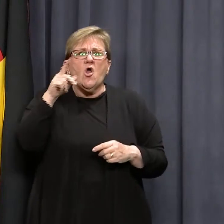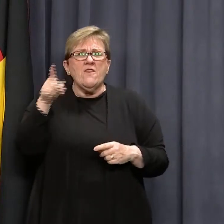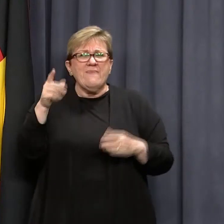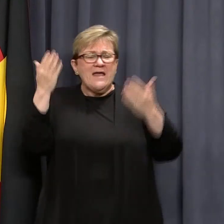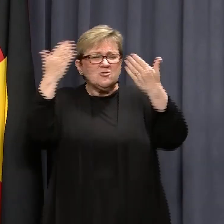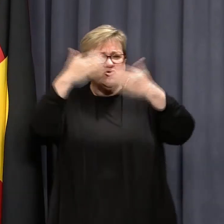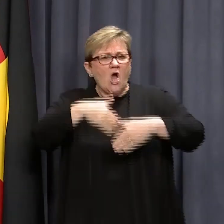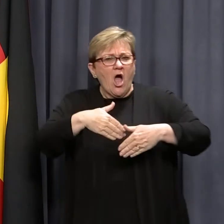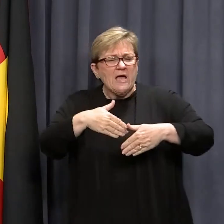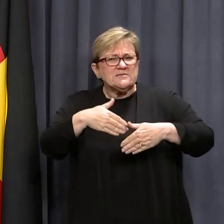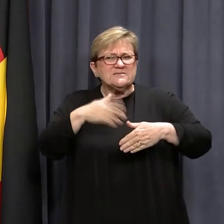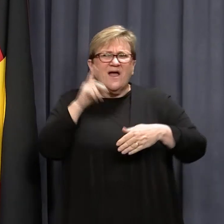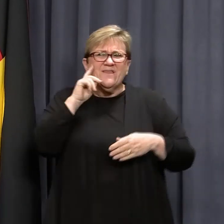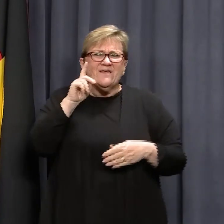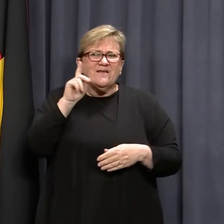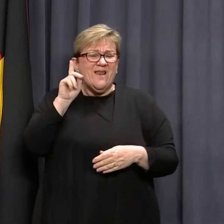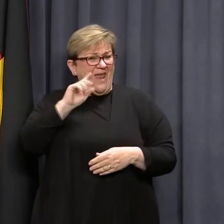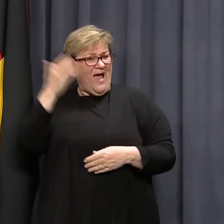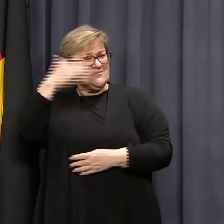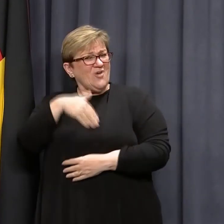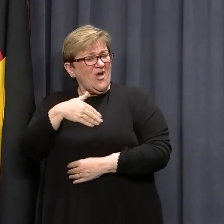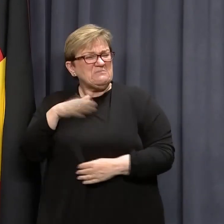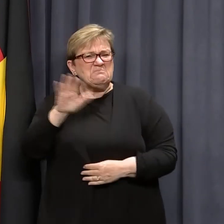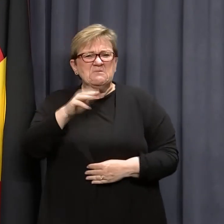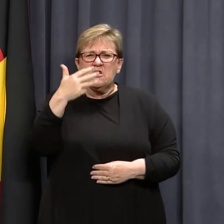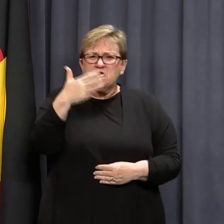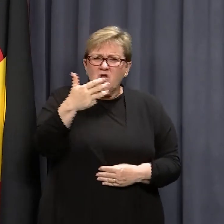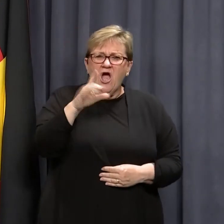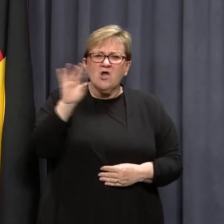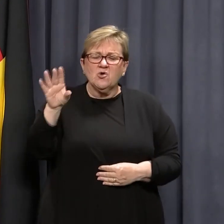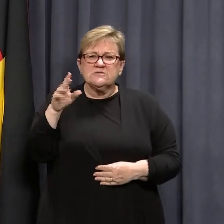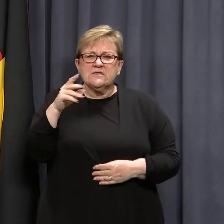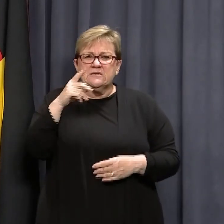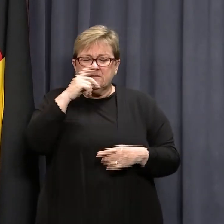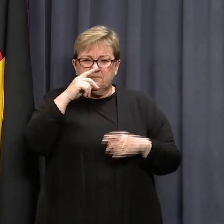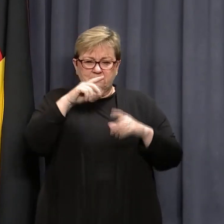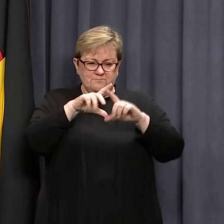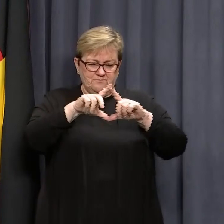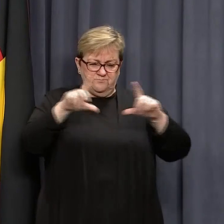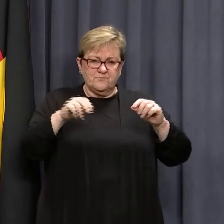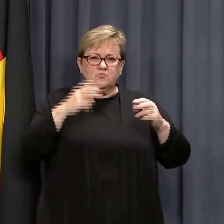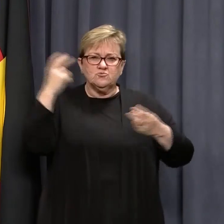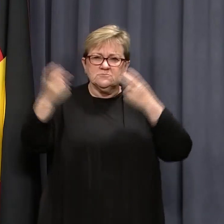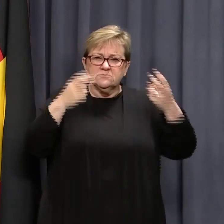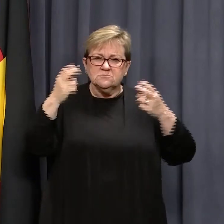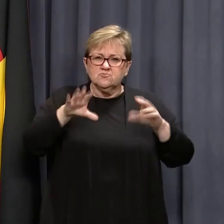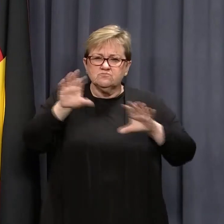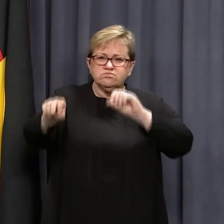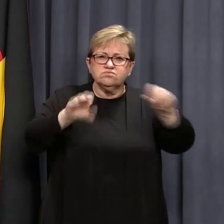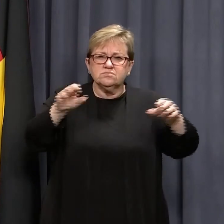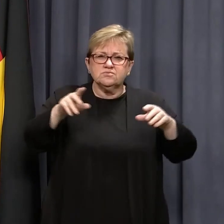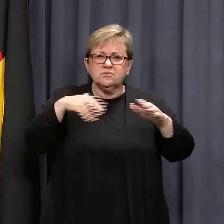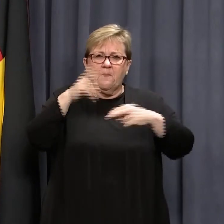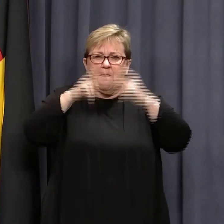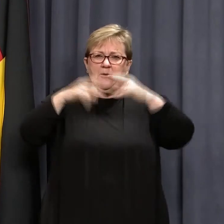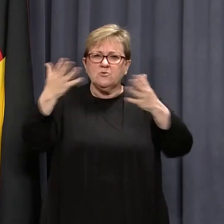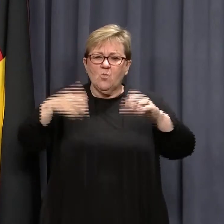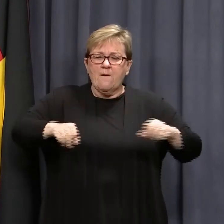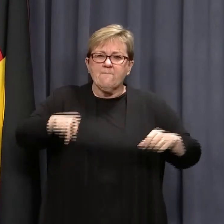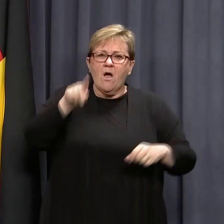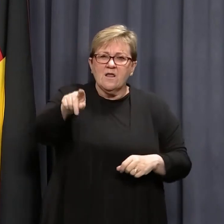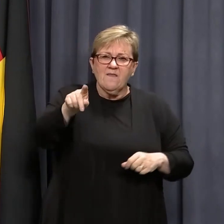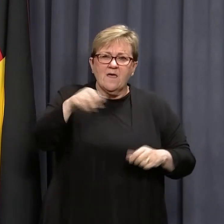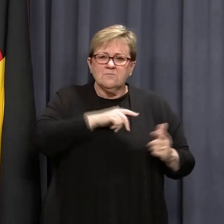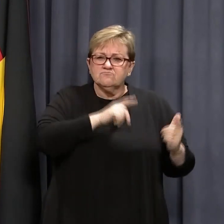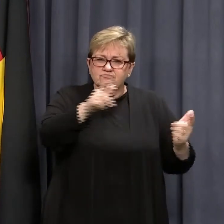of, I think last night, I think there were about 9 or 10 search warrants executed on bikie premises, and we will continue